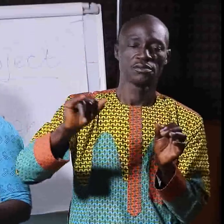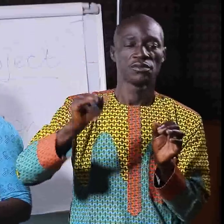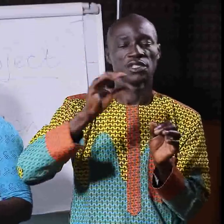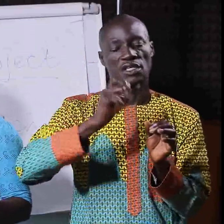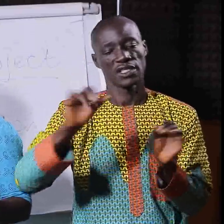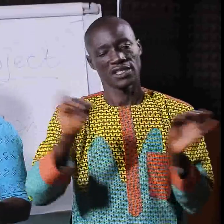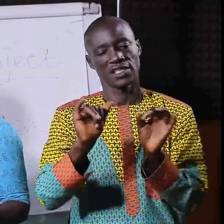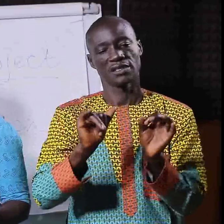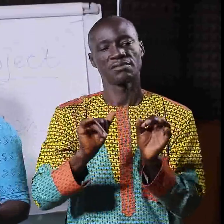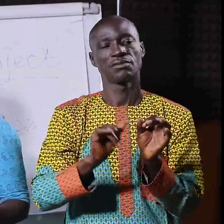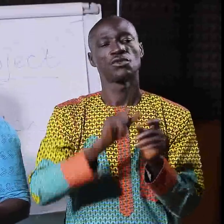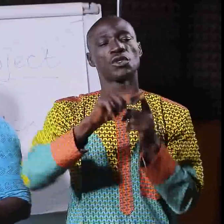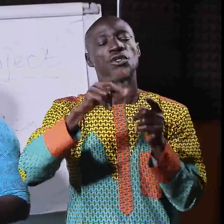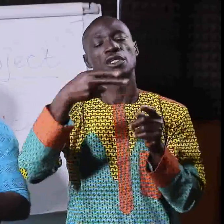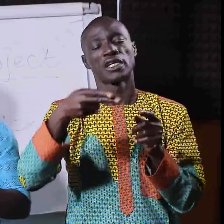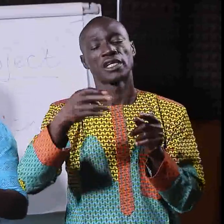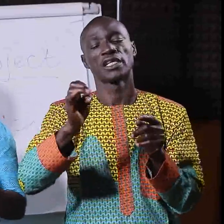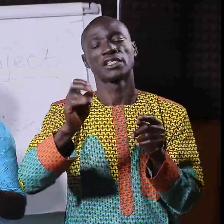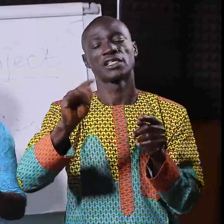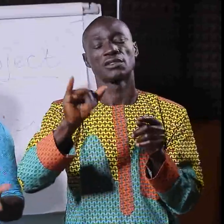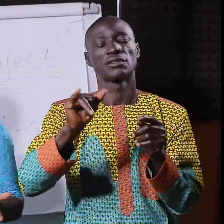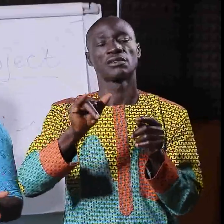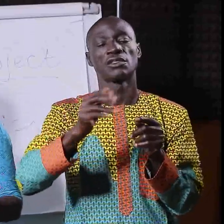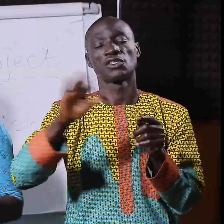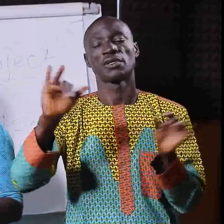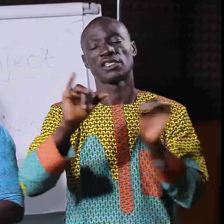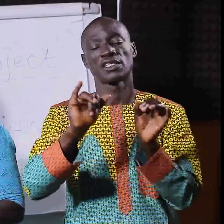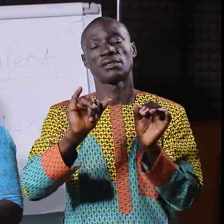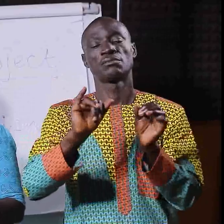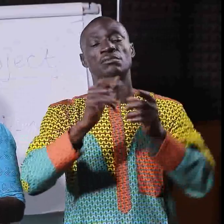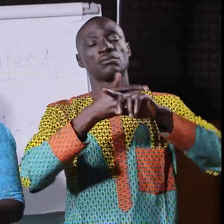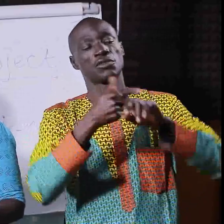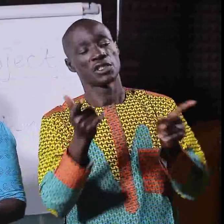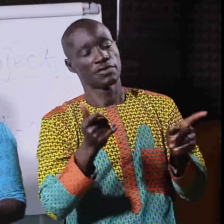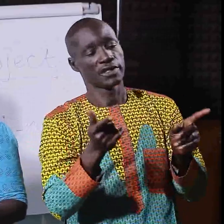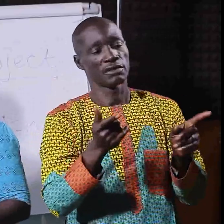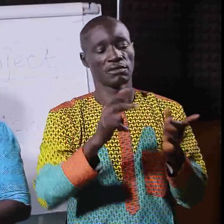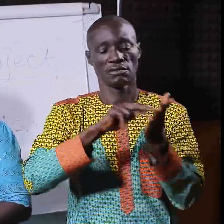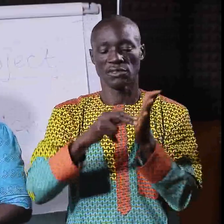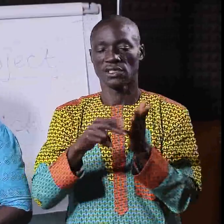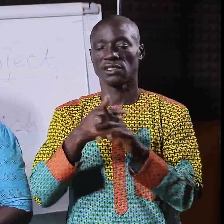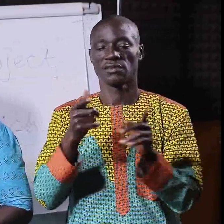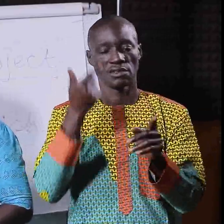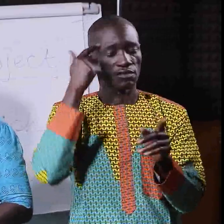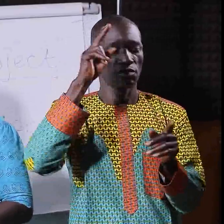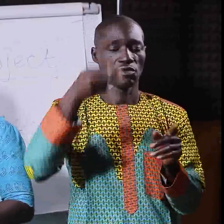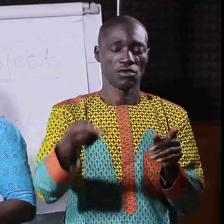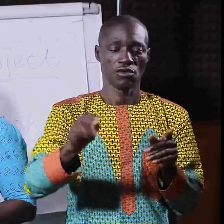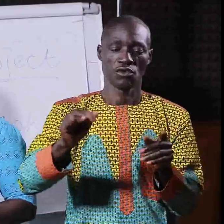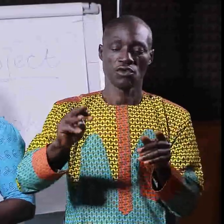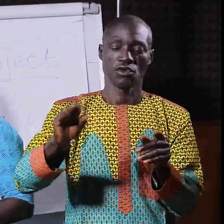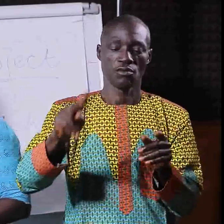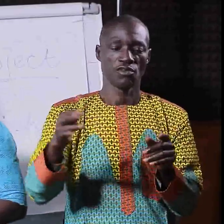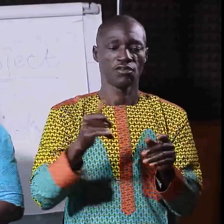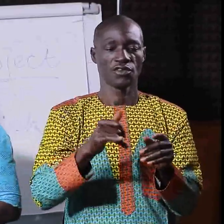heteronyms, they are spelled the same but pronounced differently and their meanings are different. For your homophones, just